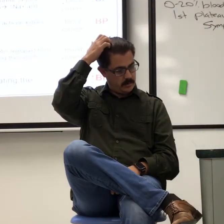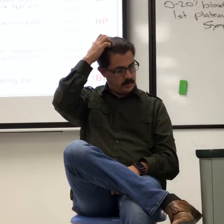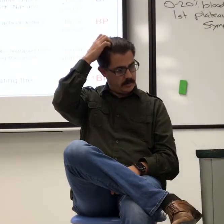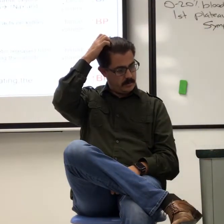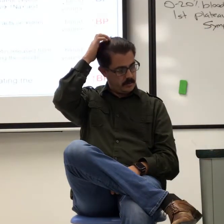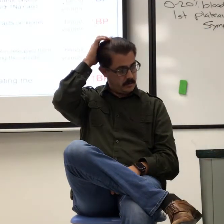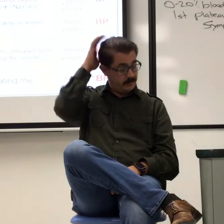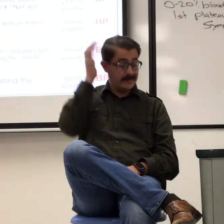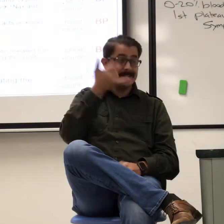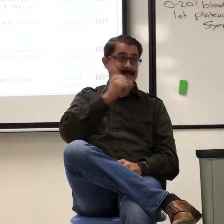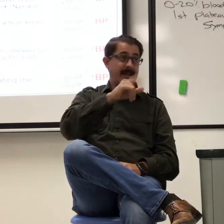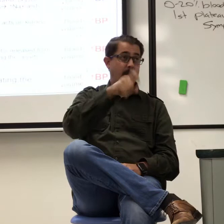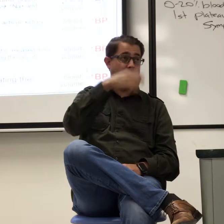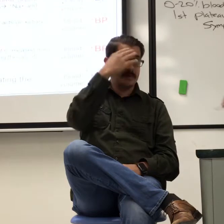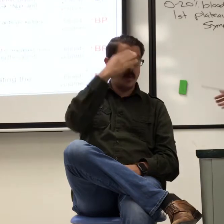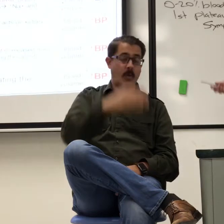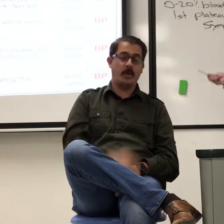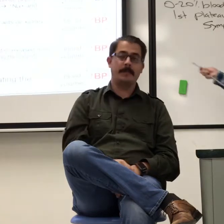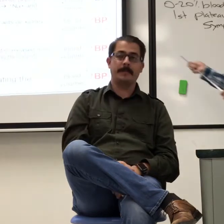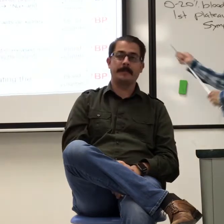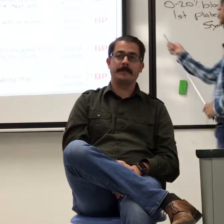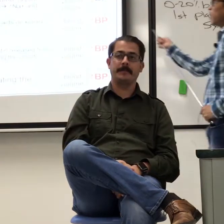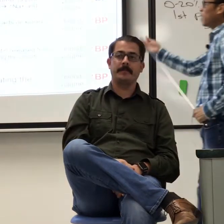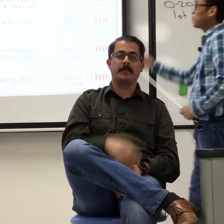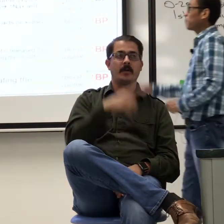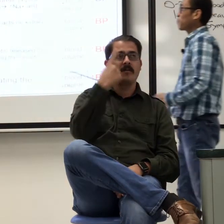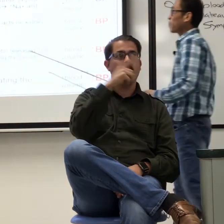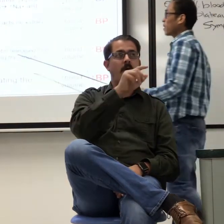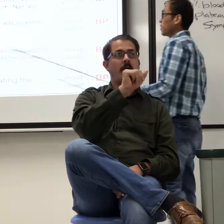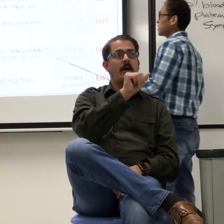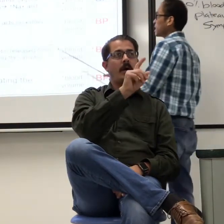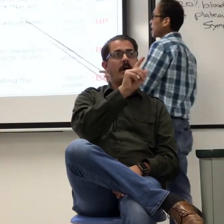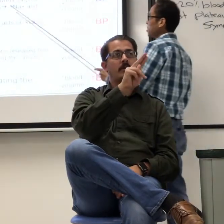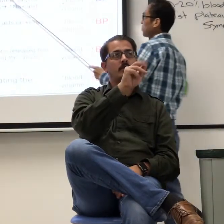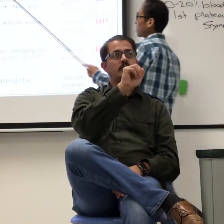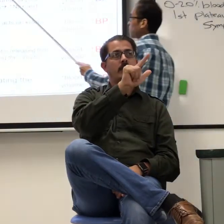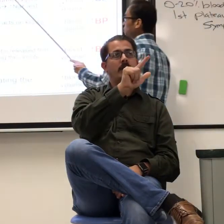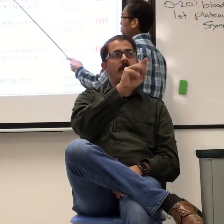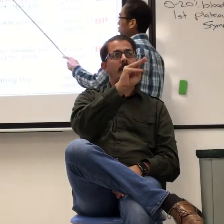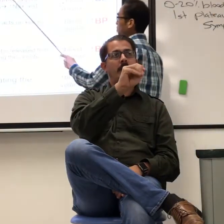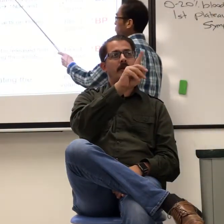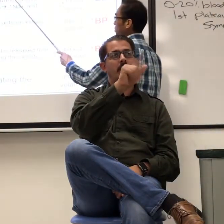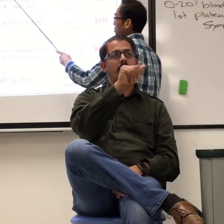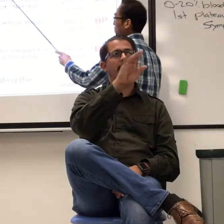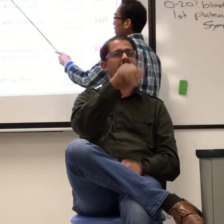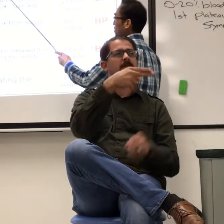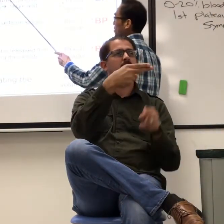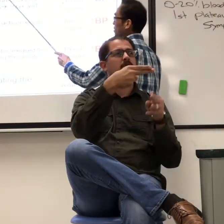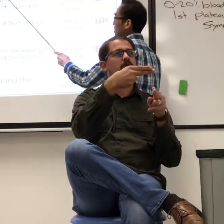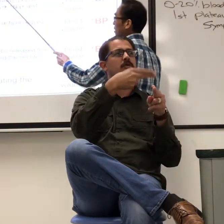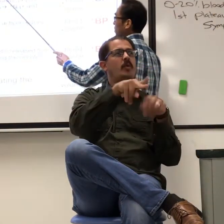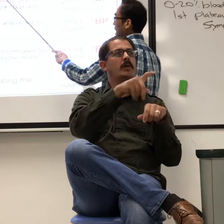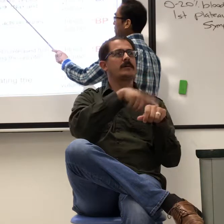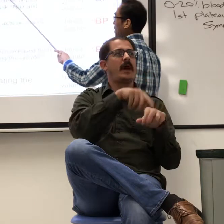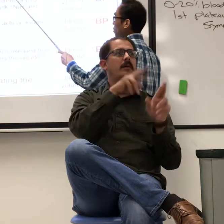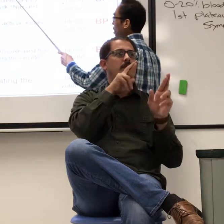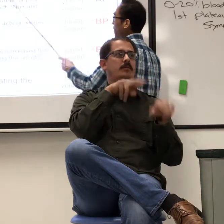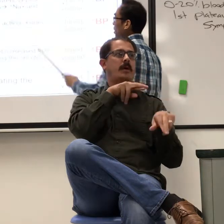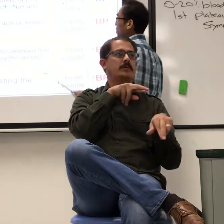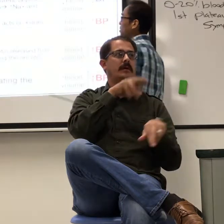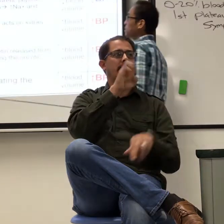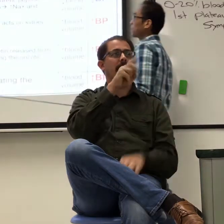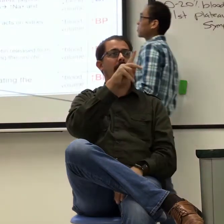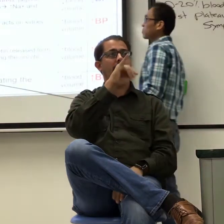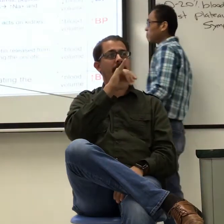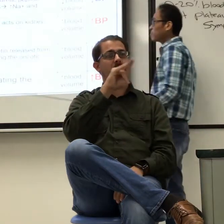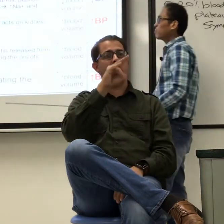Still got to know them. Well, for the adrenal medulla, this is actually part of the short-term stress response. But epi and norepi